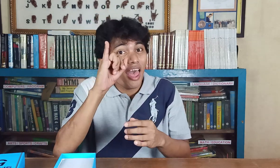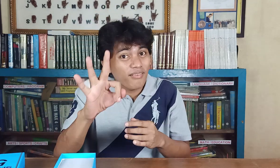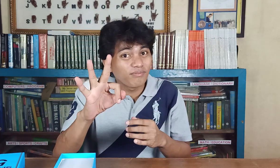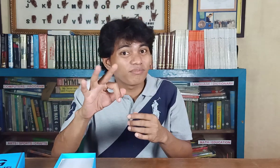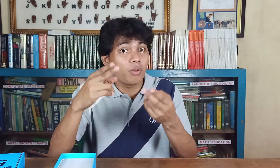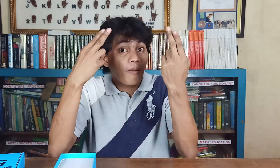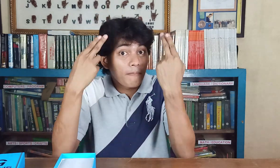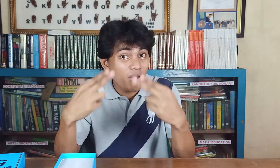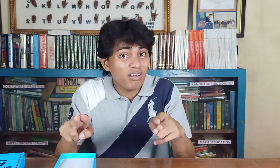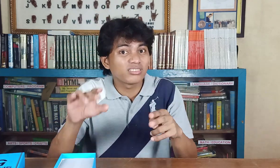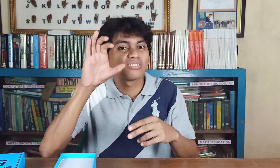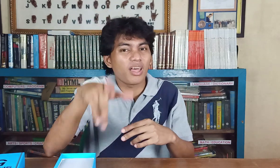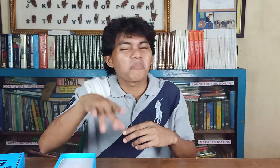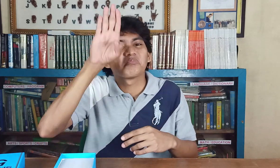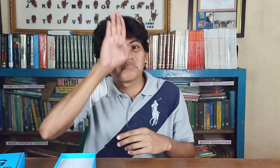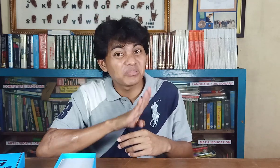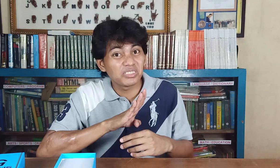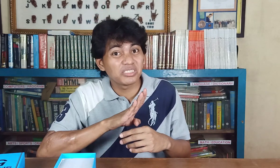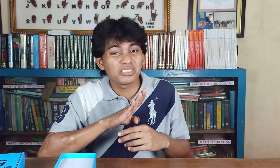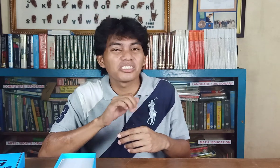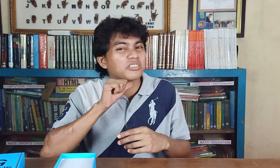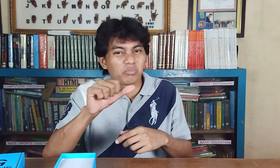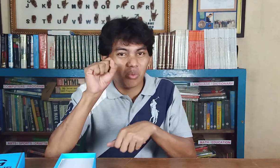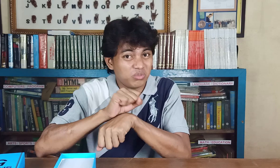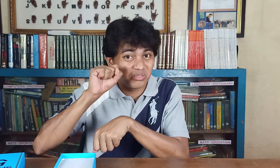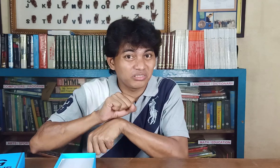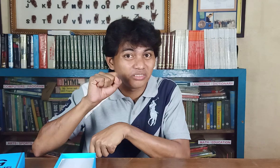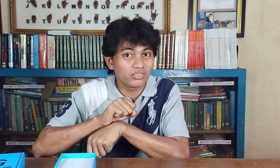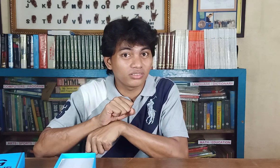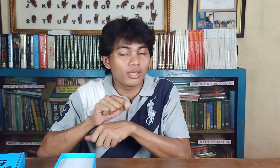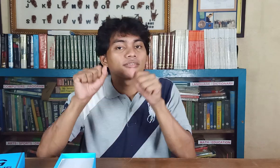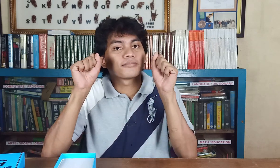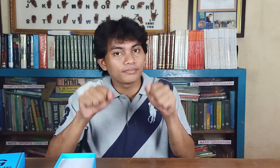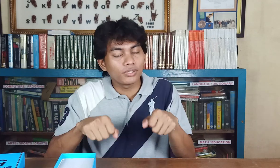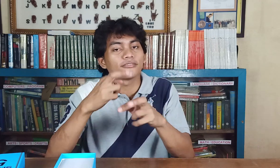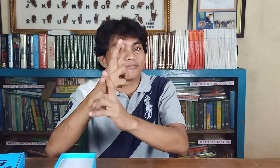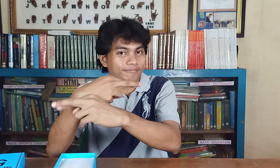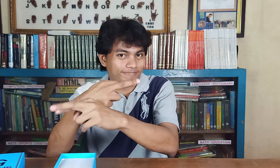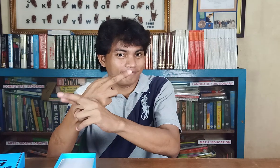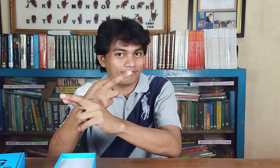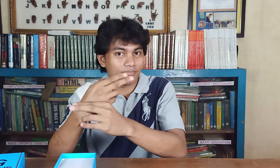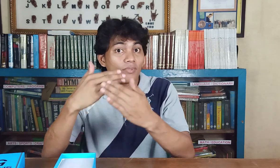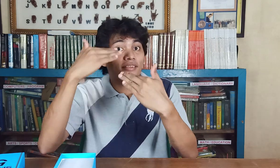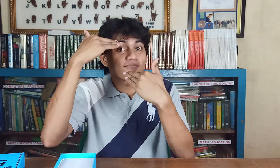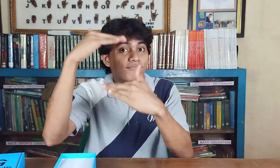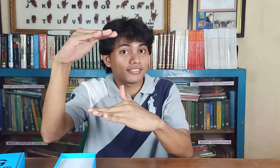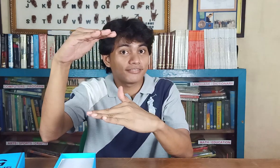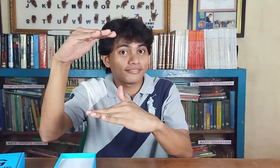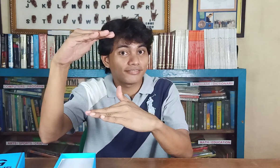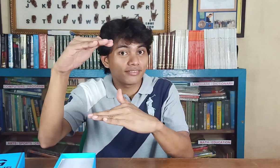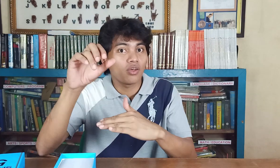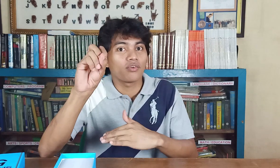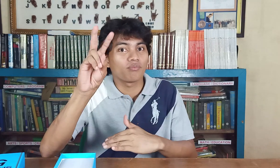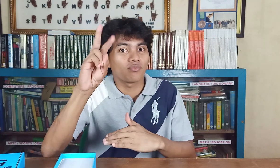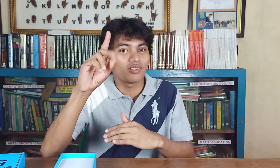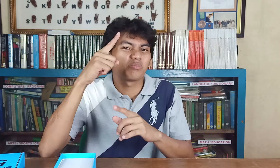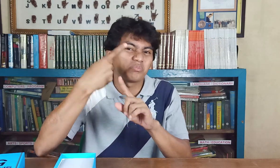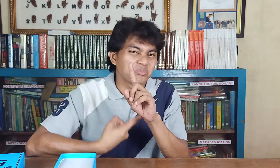cell phone, like it broke or suddenly not working, then it can be repaired for free within a limit of 12